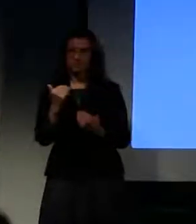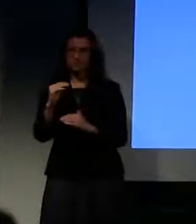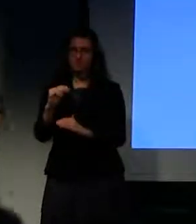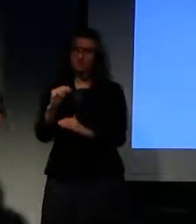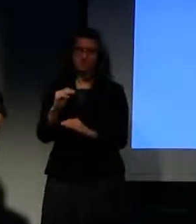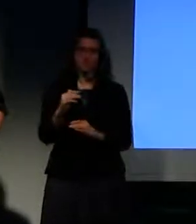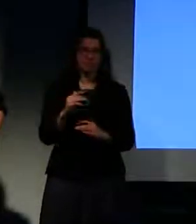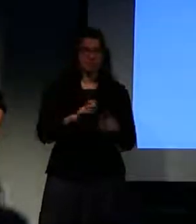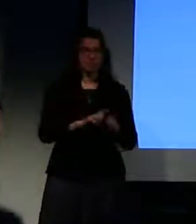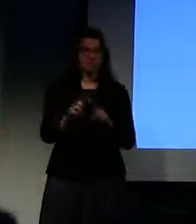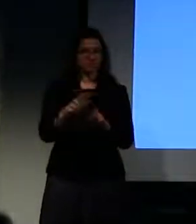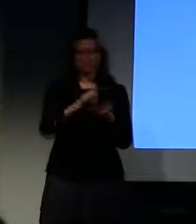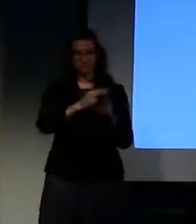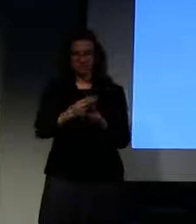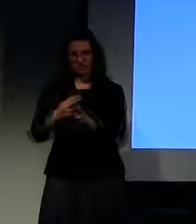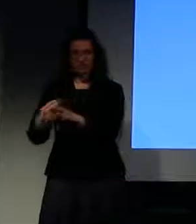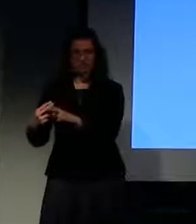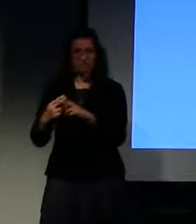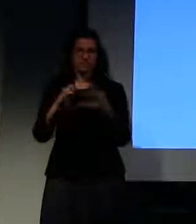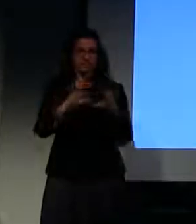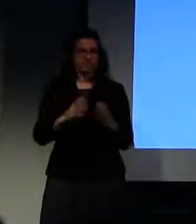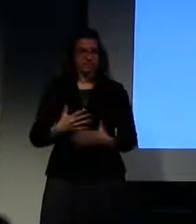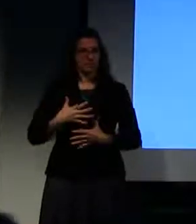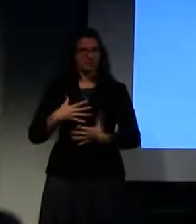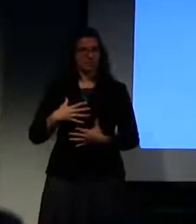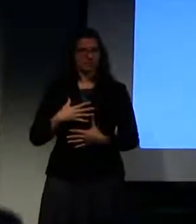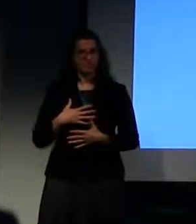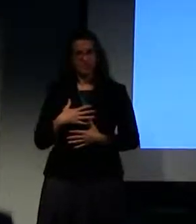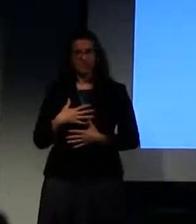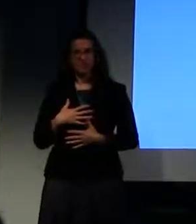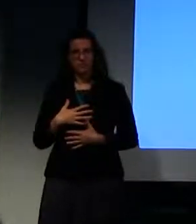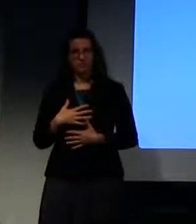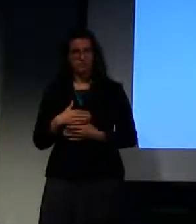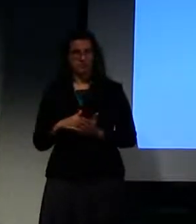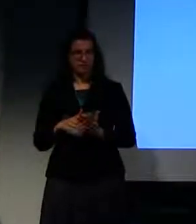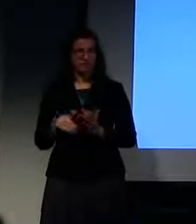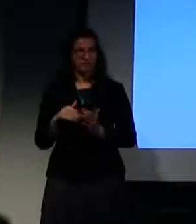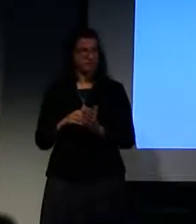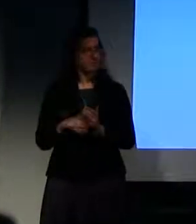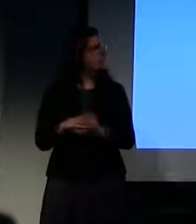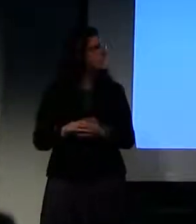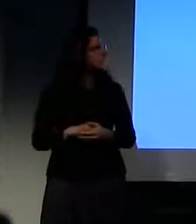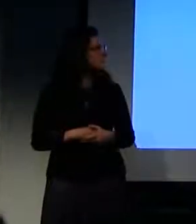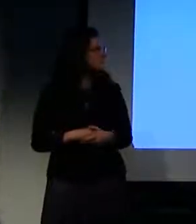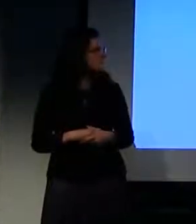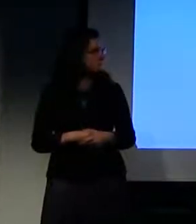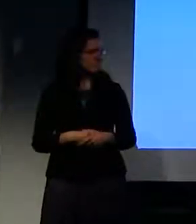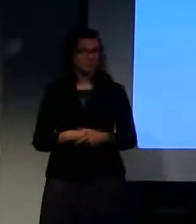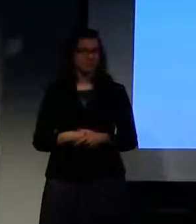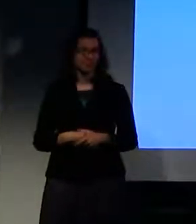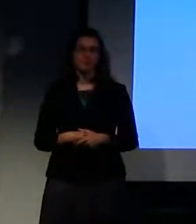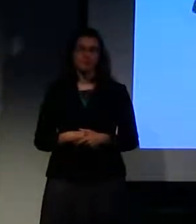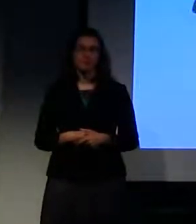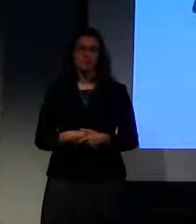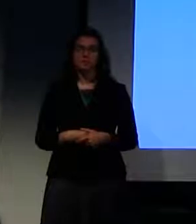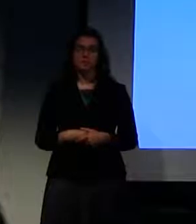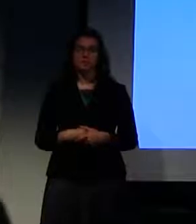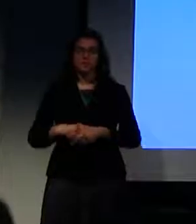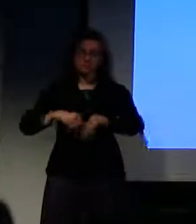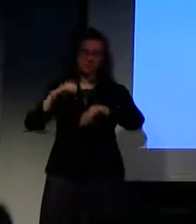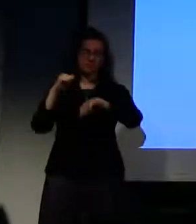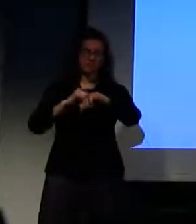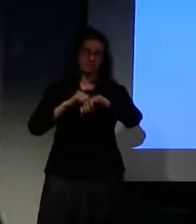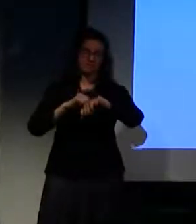such, differentiating, rather, there, no, thing, poetry, such, no, such, thing, solid, A is separate